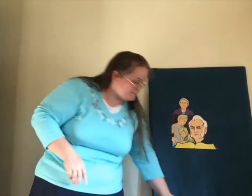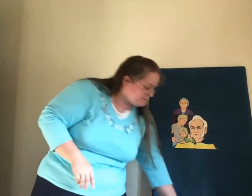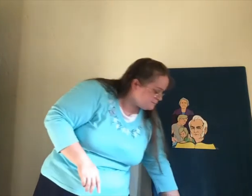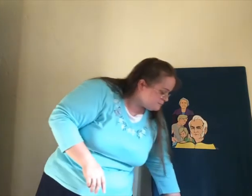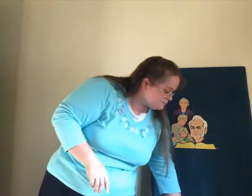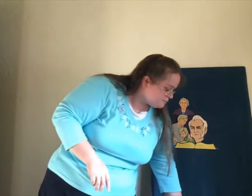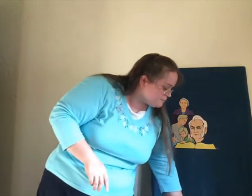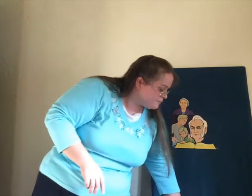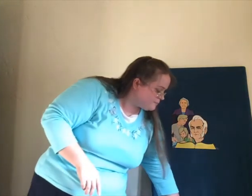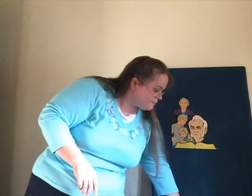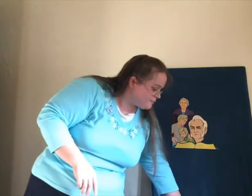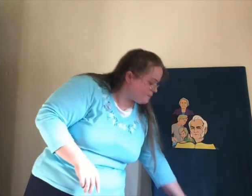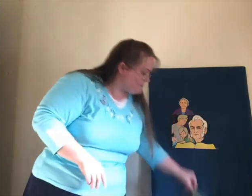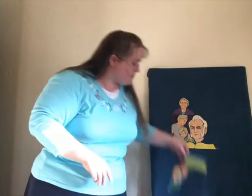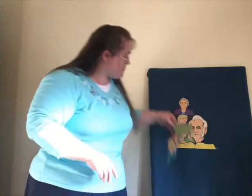And then what happened?